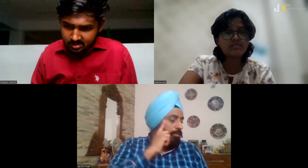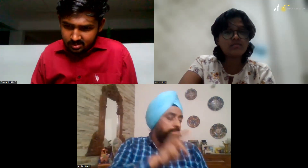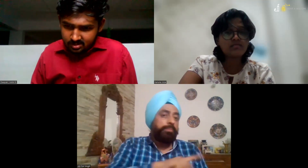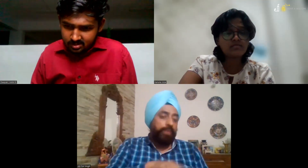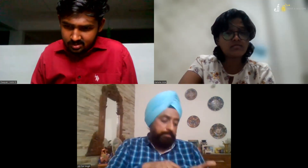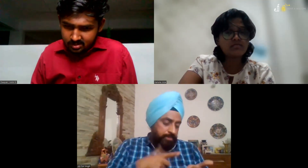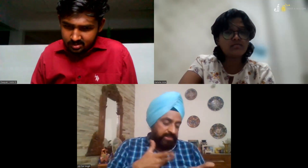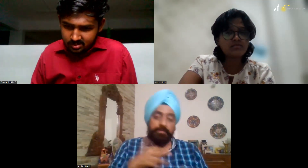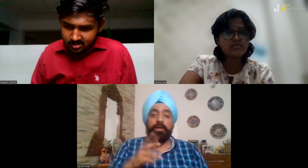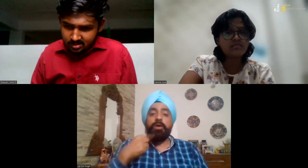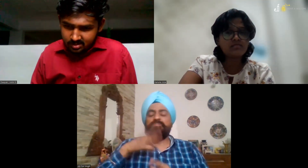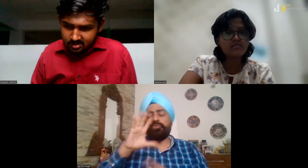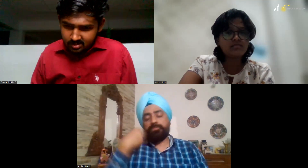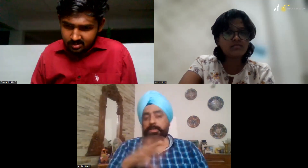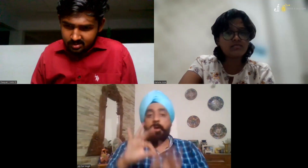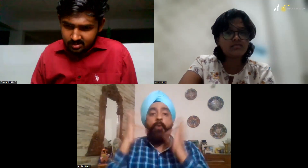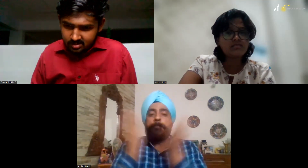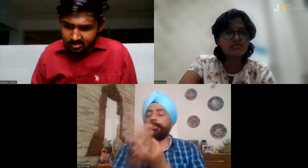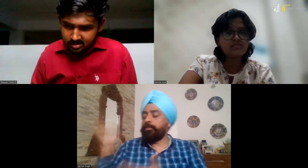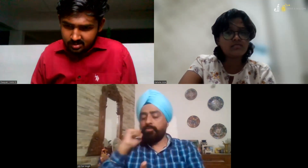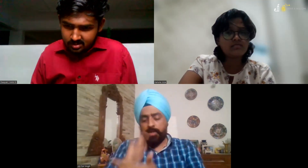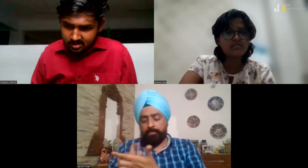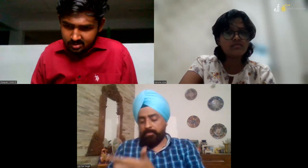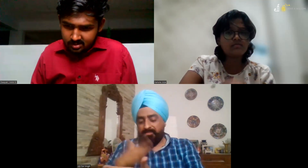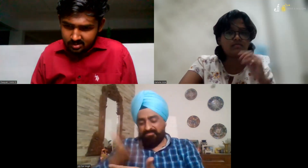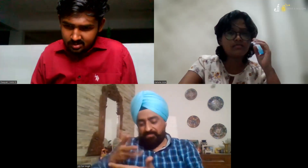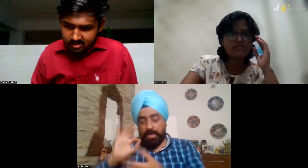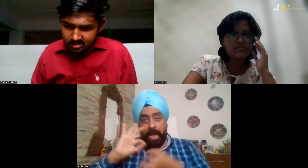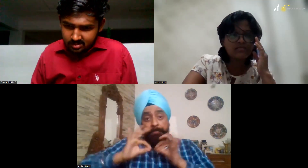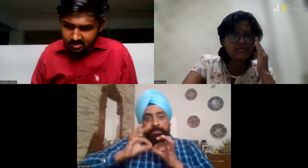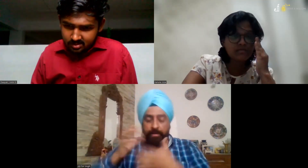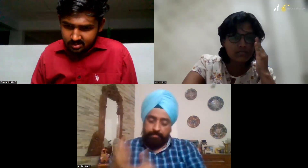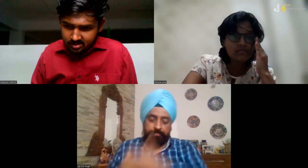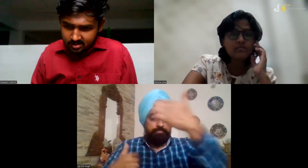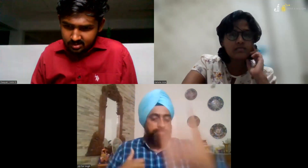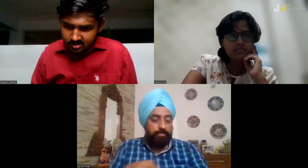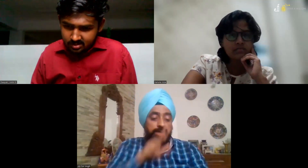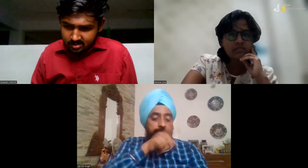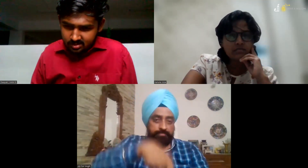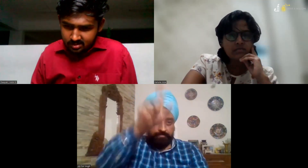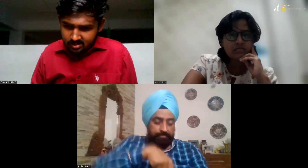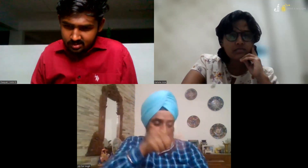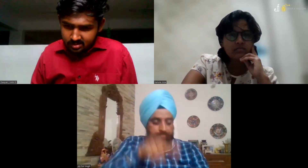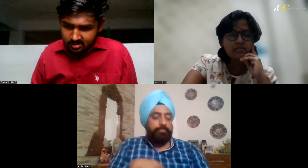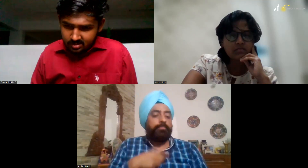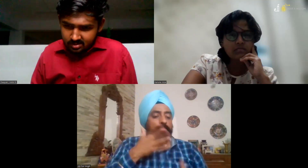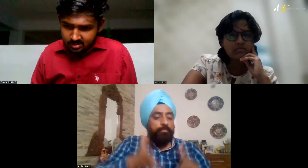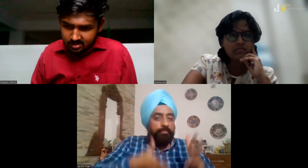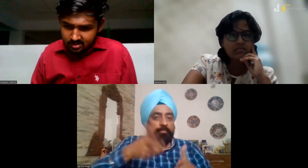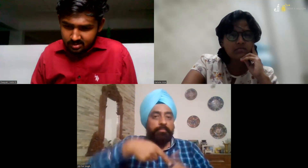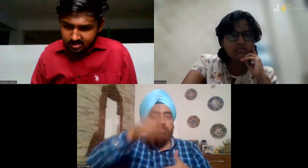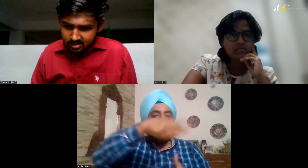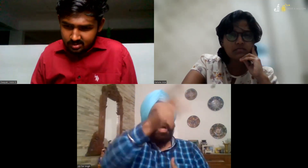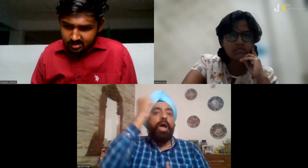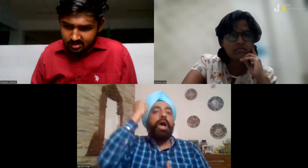that what is the name and kind of things. So they said that, oh, we just